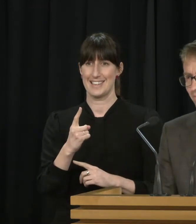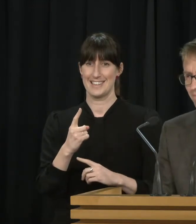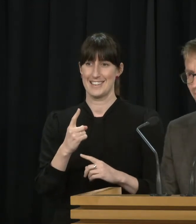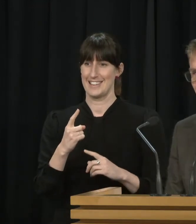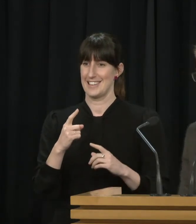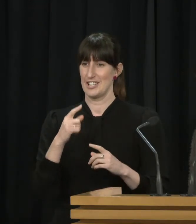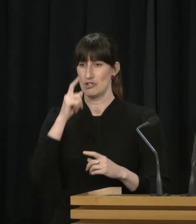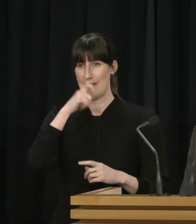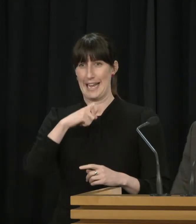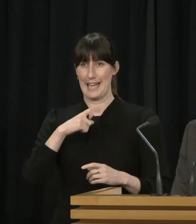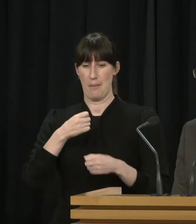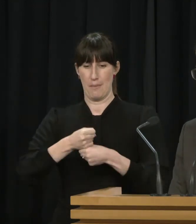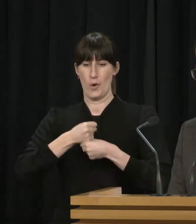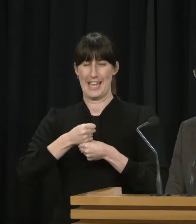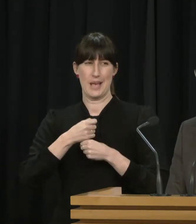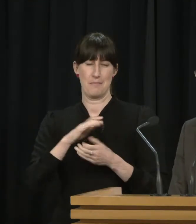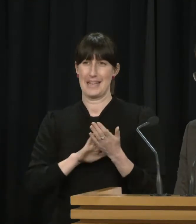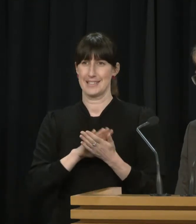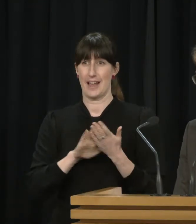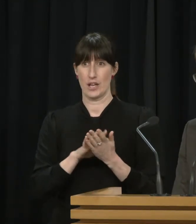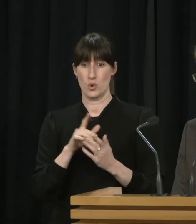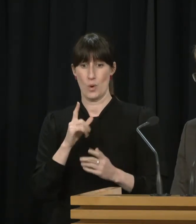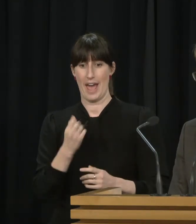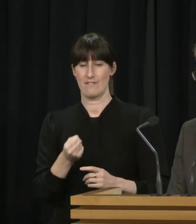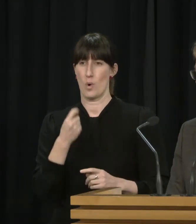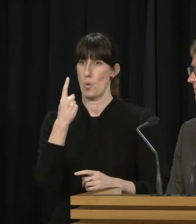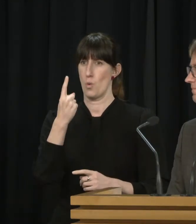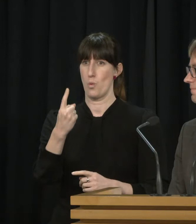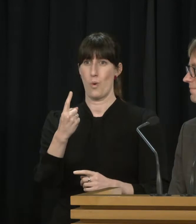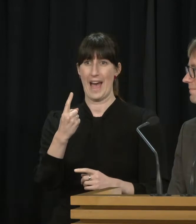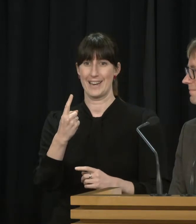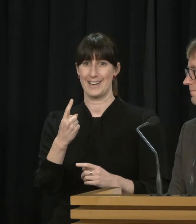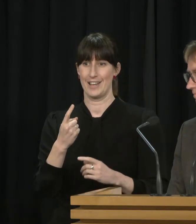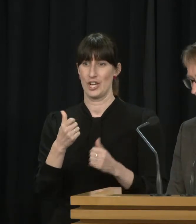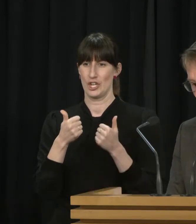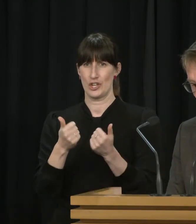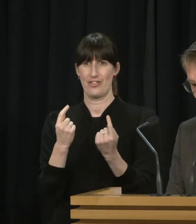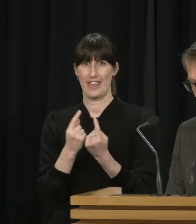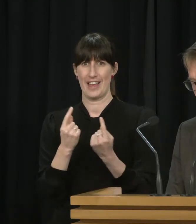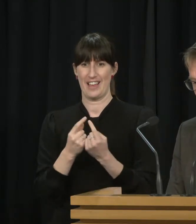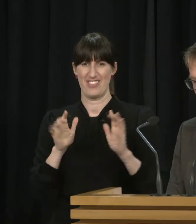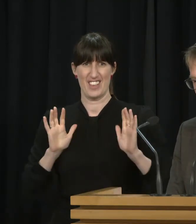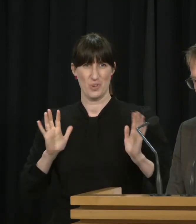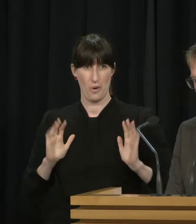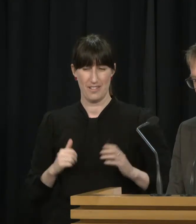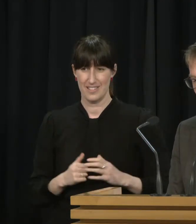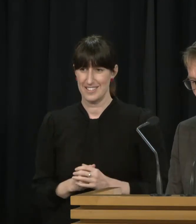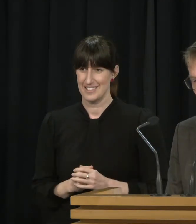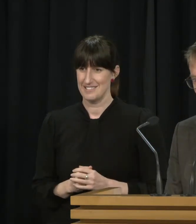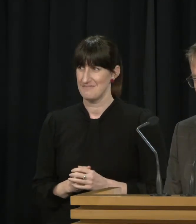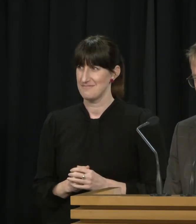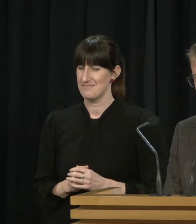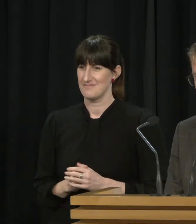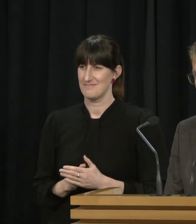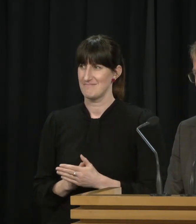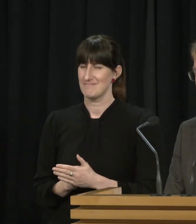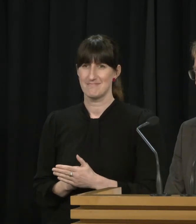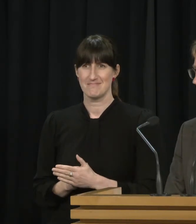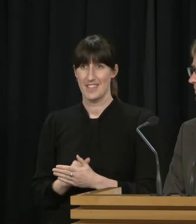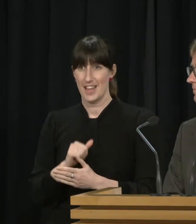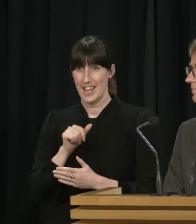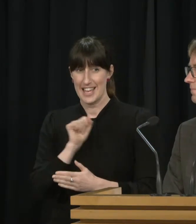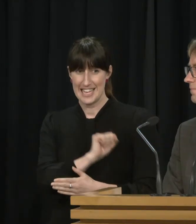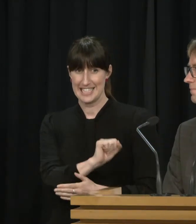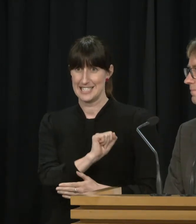No. How many tricks can you do out there? I mean, look, I'll make a comment on that. If one trick is keeping New Zealand